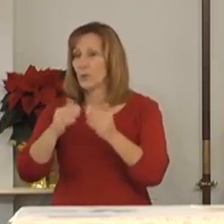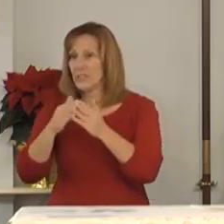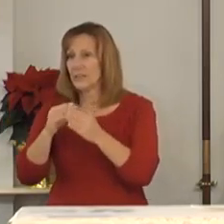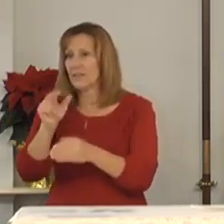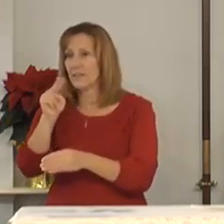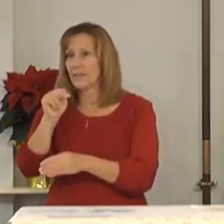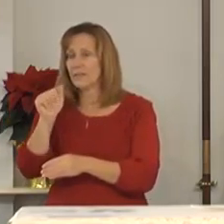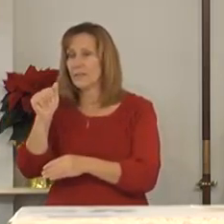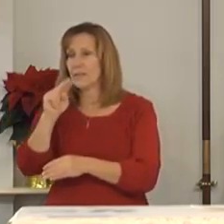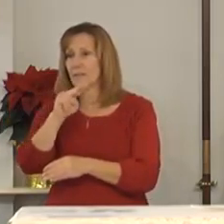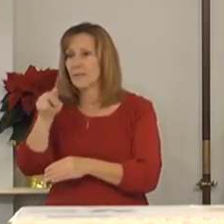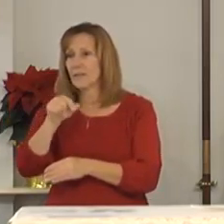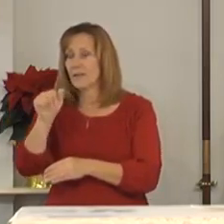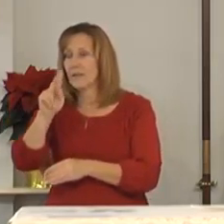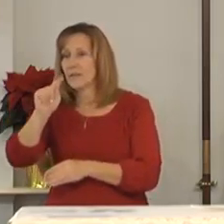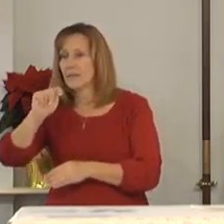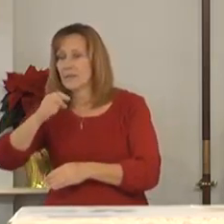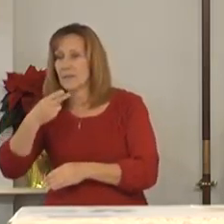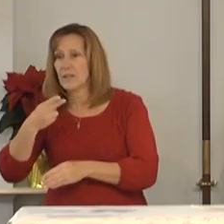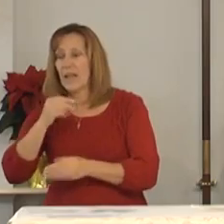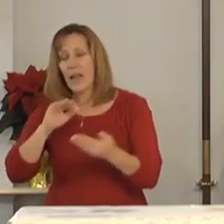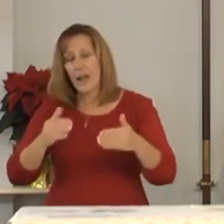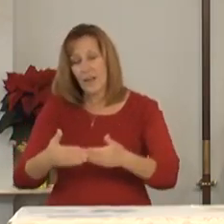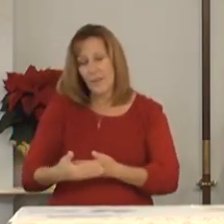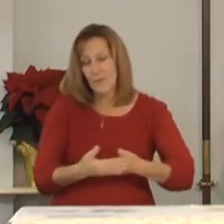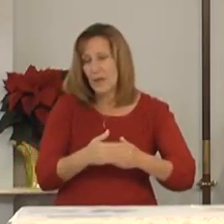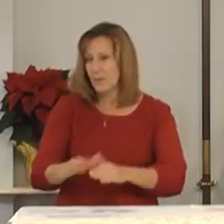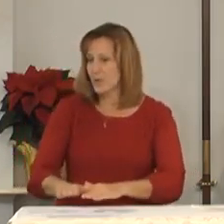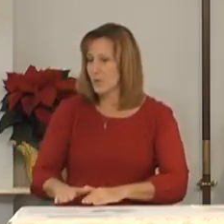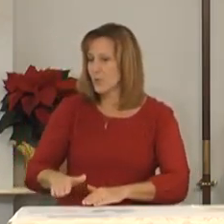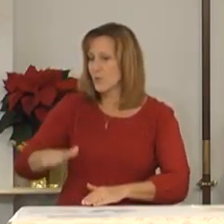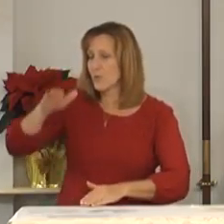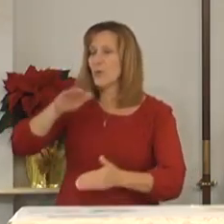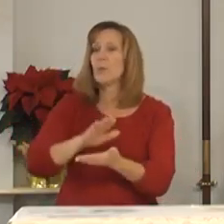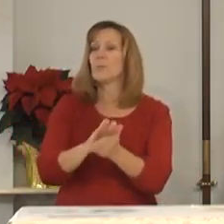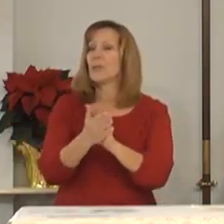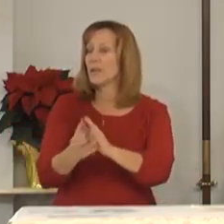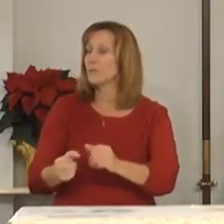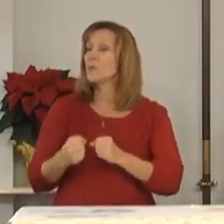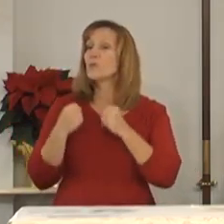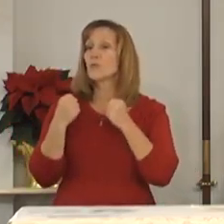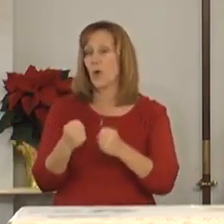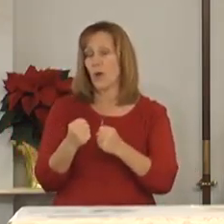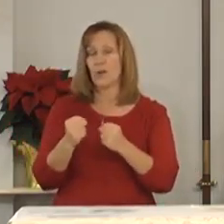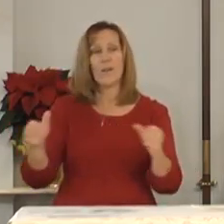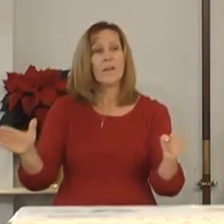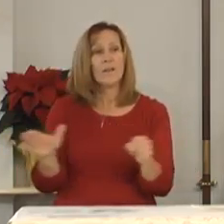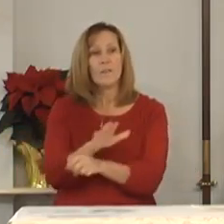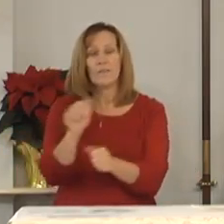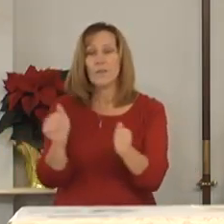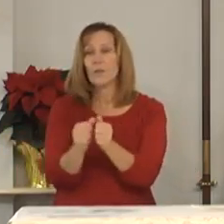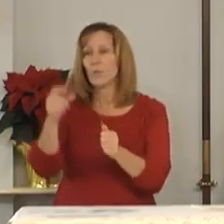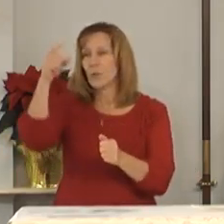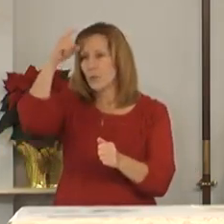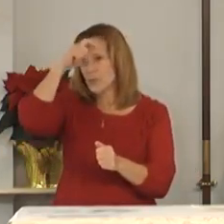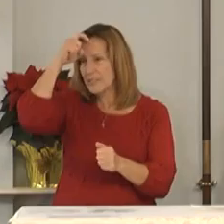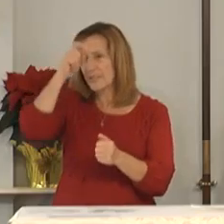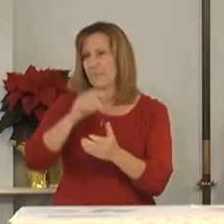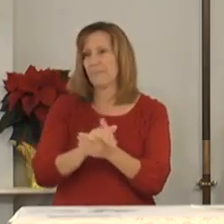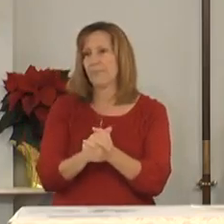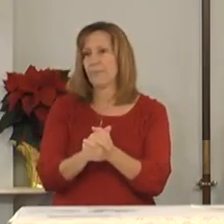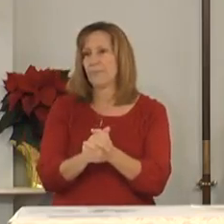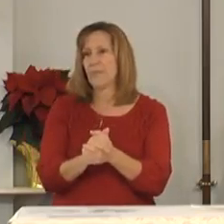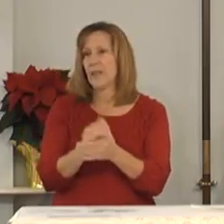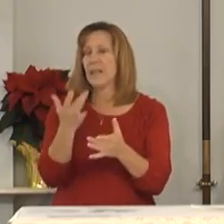of Nazareth. And the child grew and became strong, filled with wisdom.